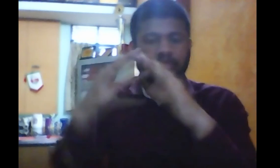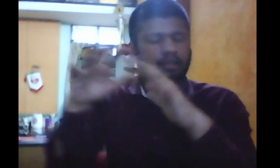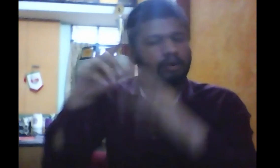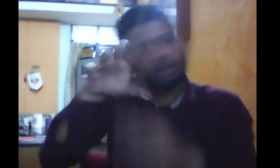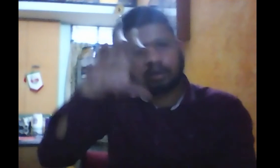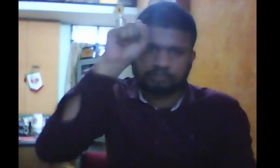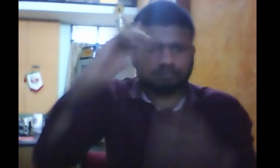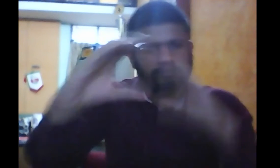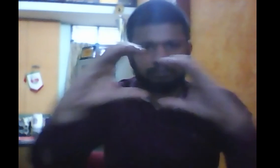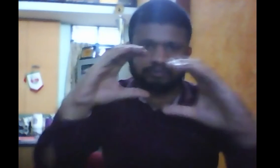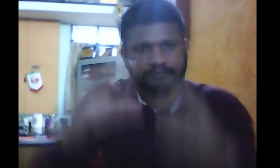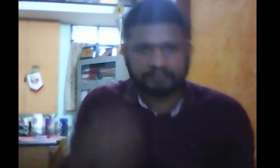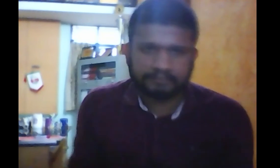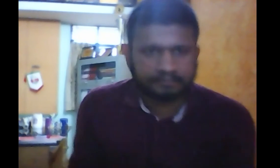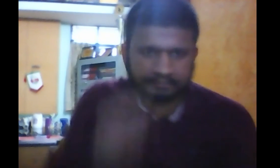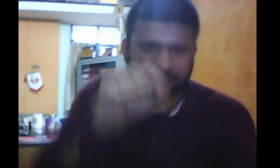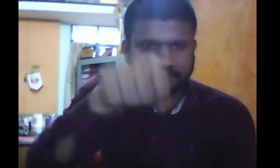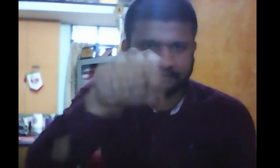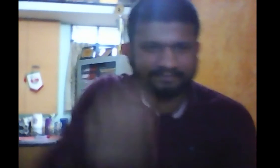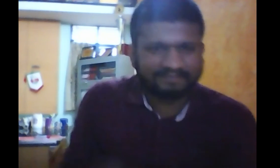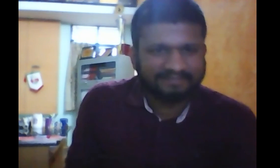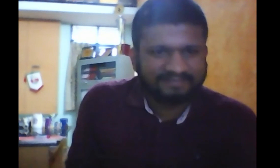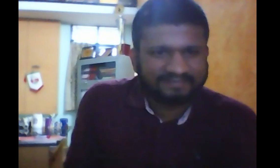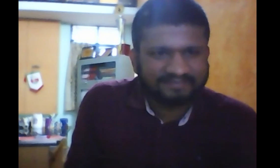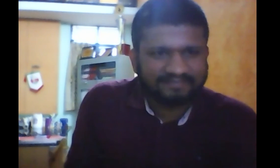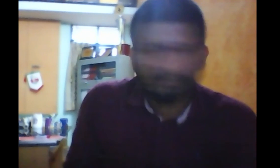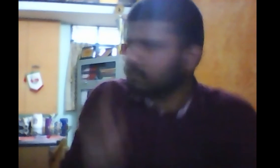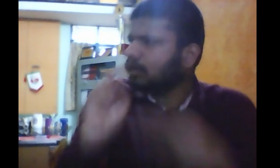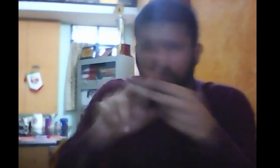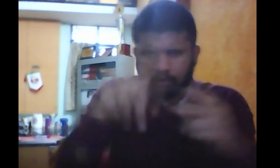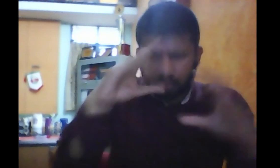So this is called tactile sign language, and they can understand and learn everything.